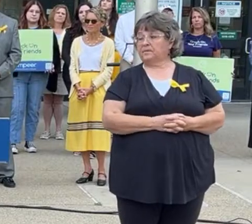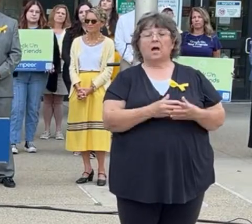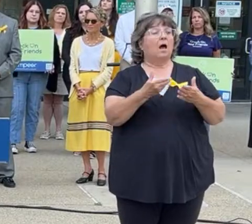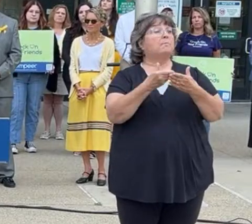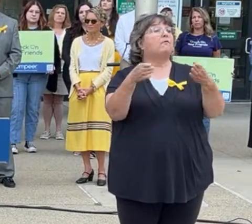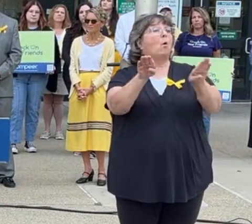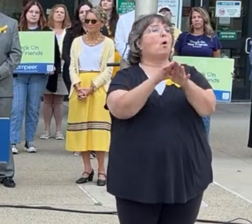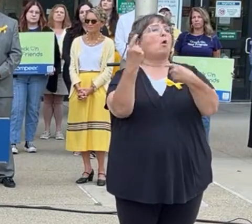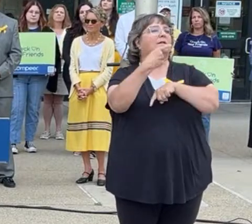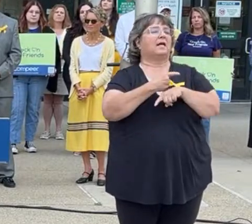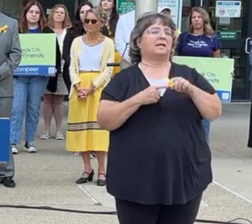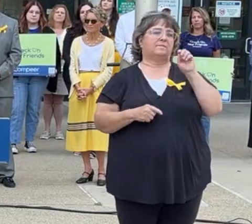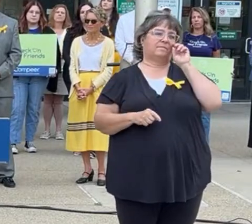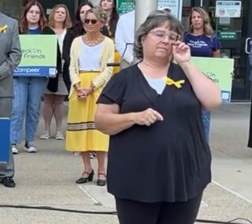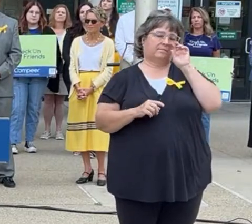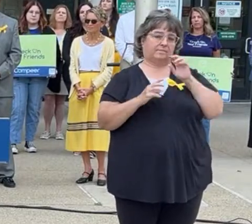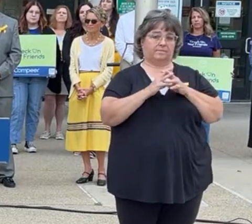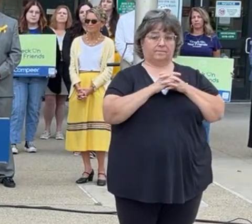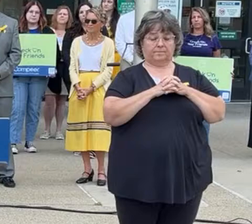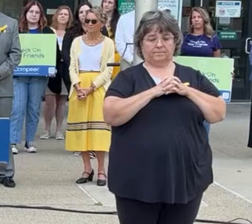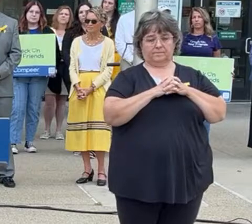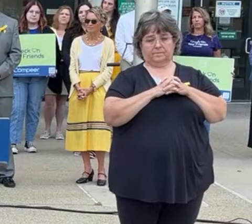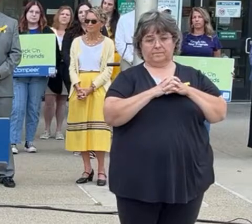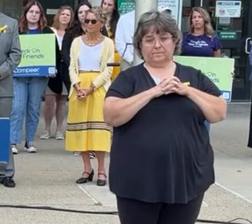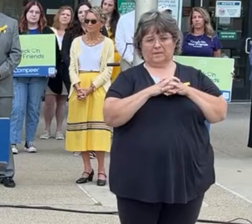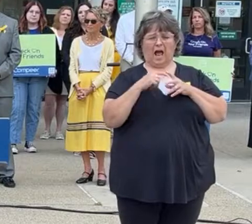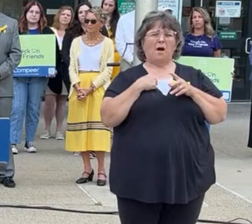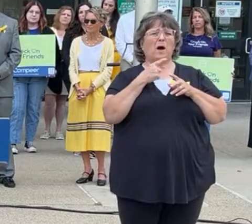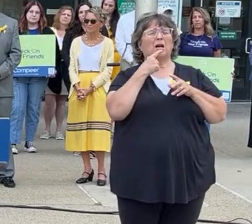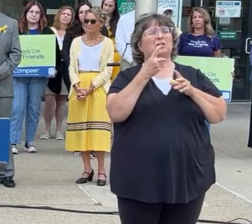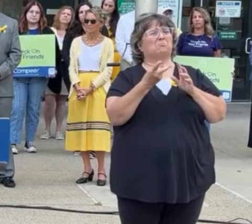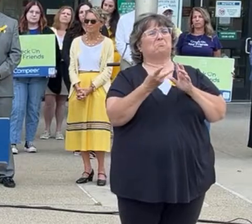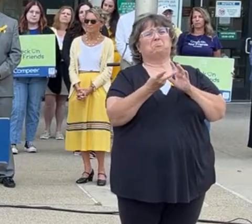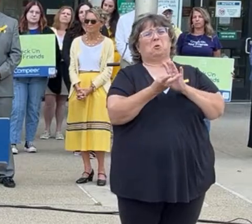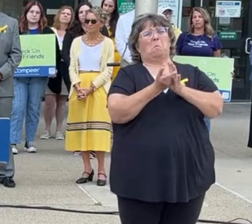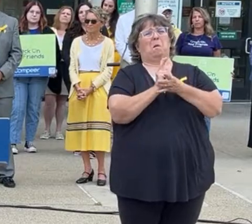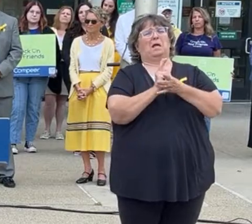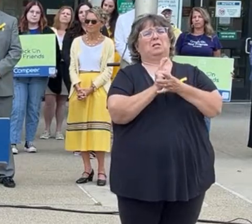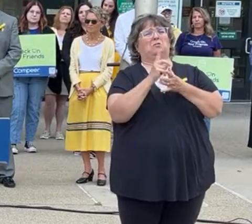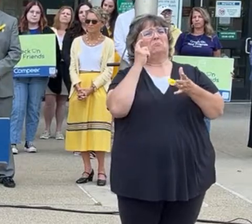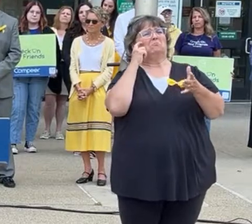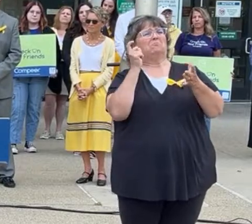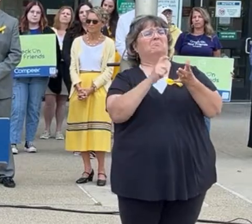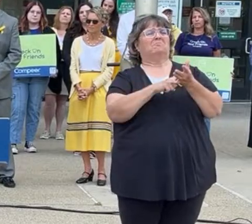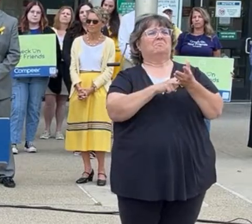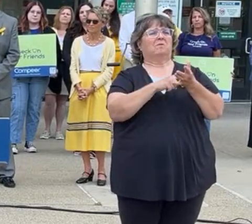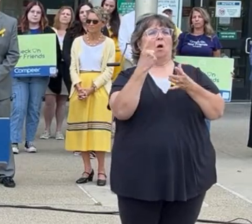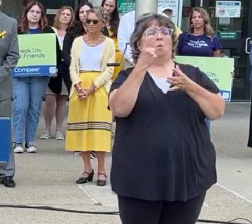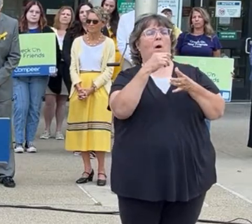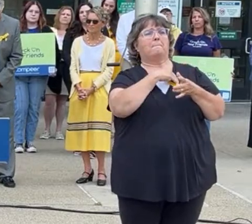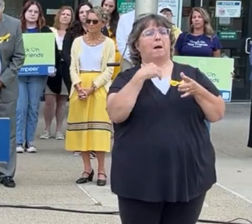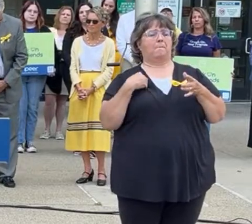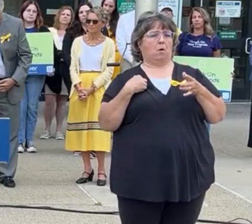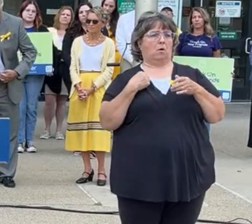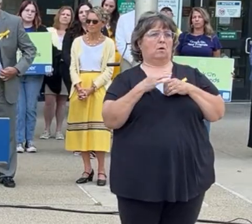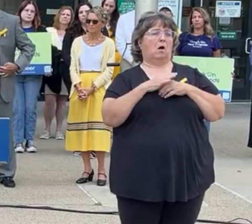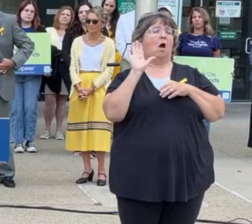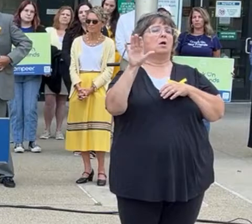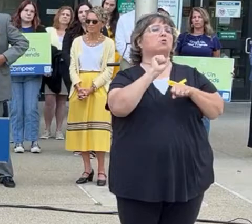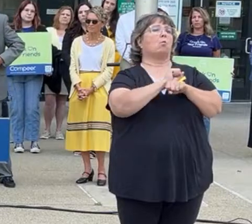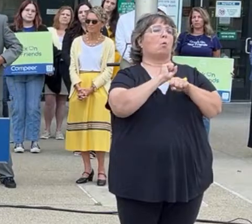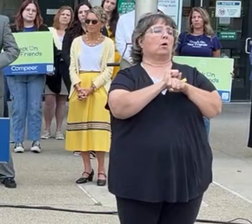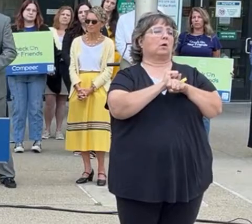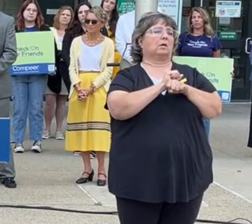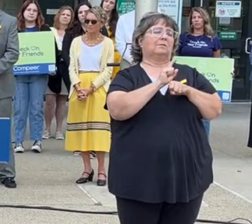before we close today, I just want to take a few minutes to recognize one of our members for his work